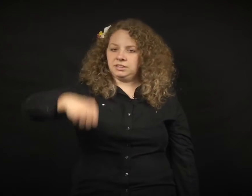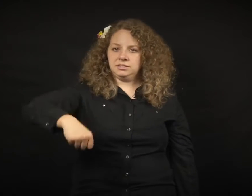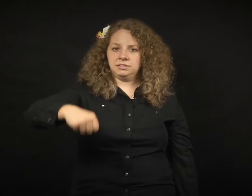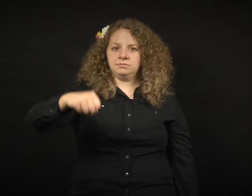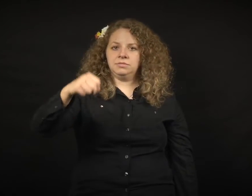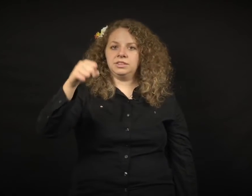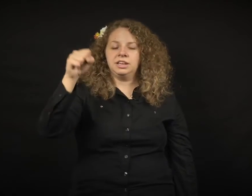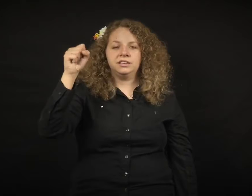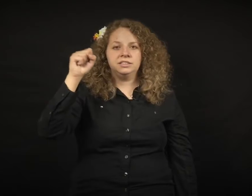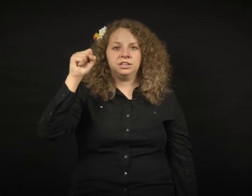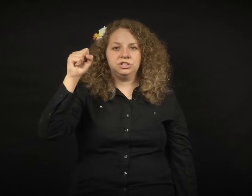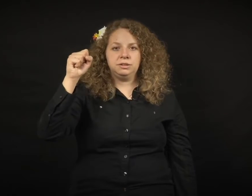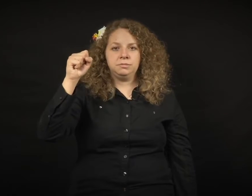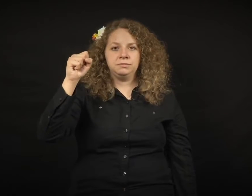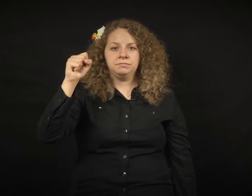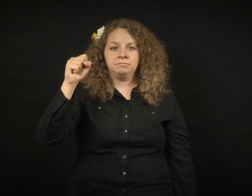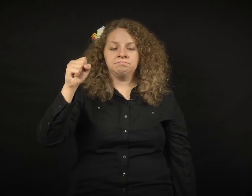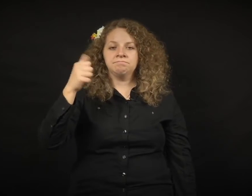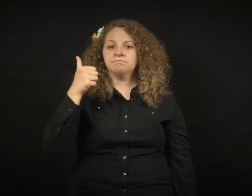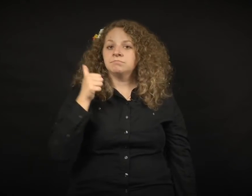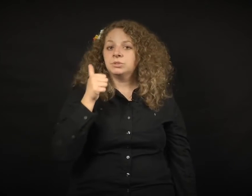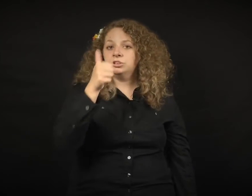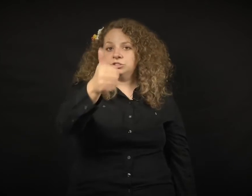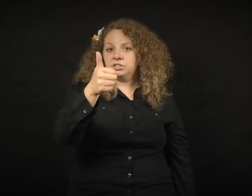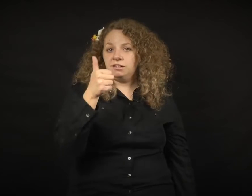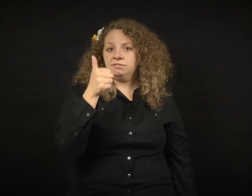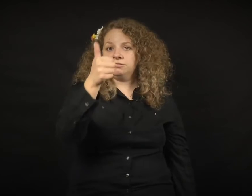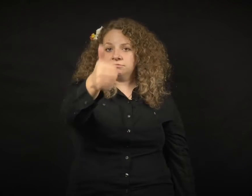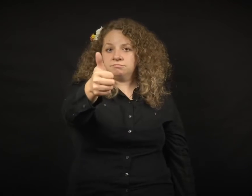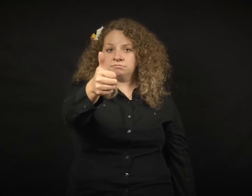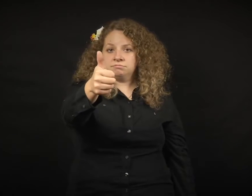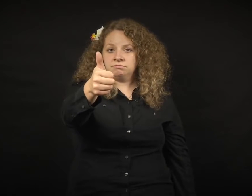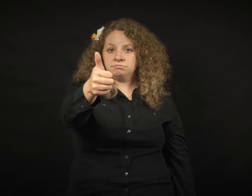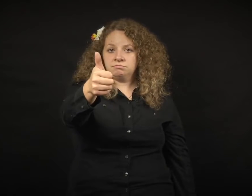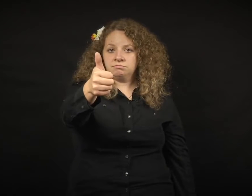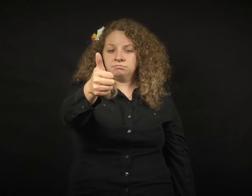Yes, with an S hand shape. Yourself.